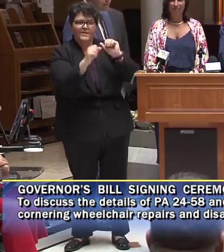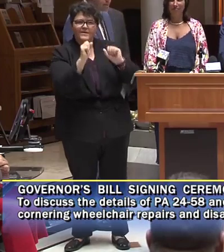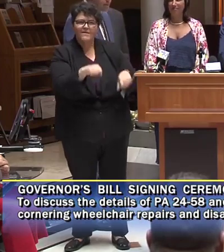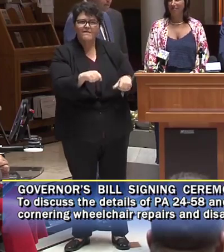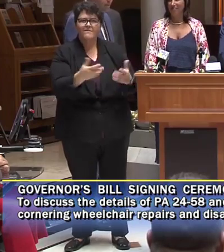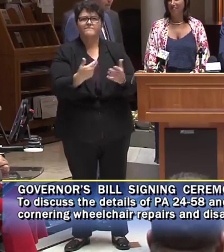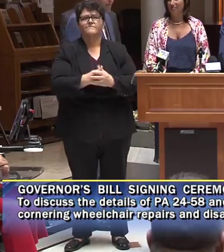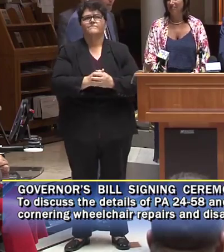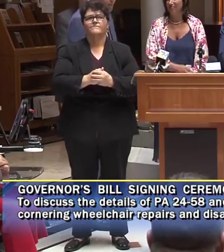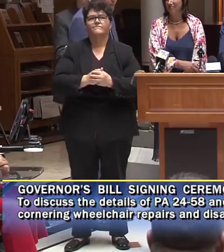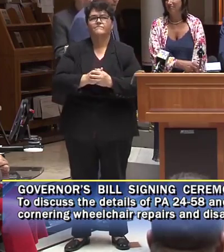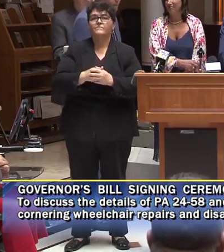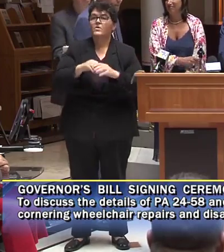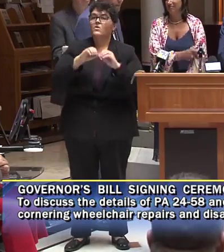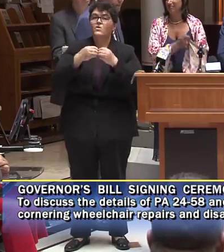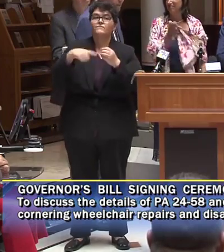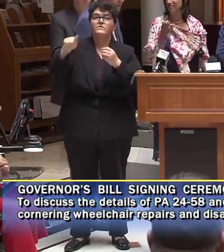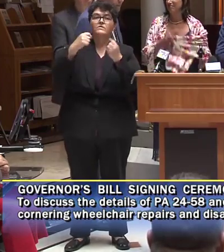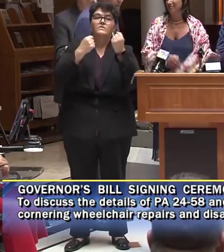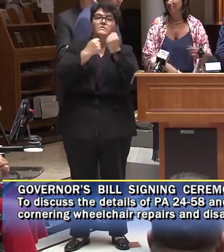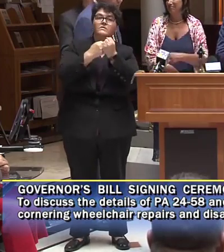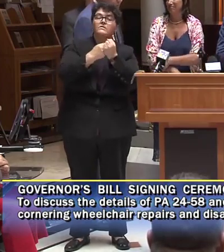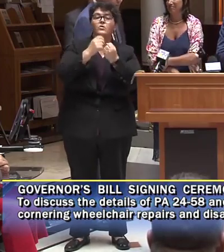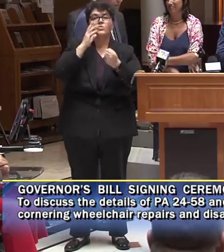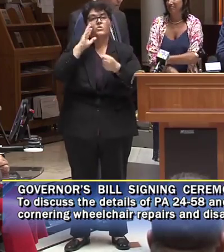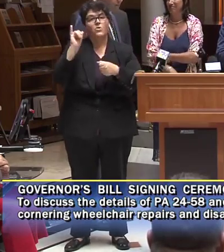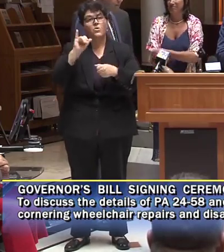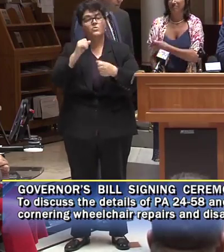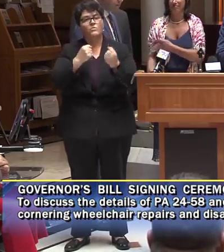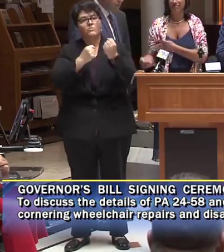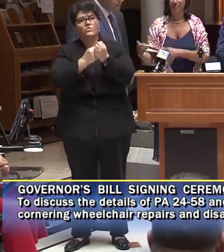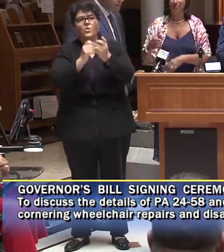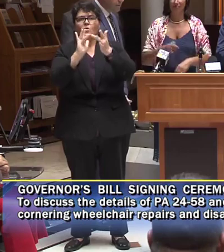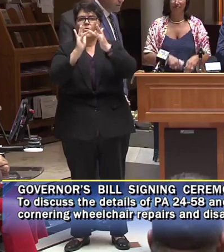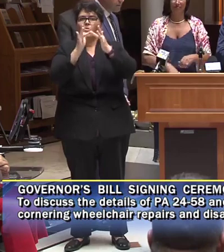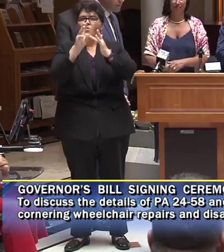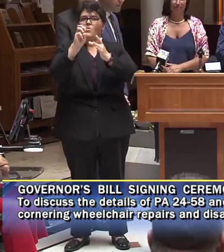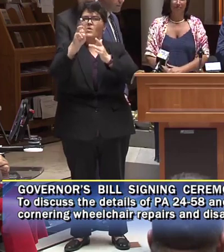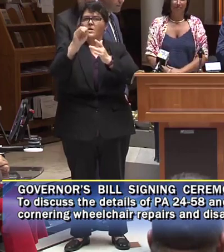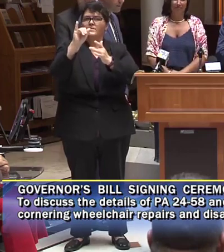number for filing and tracking complaints when these timelines are not met.